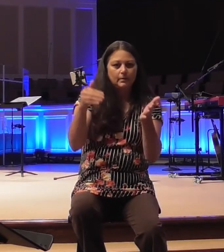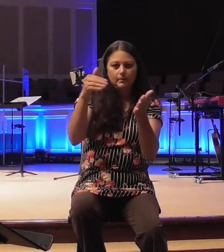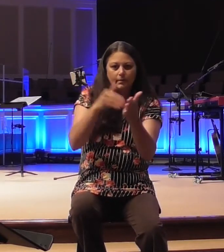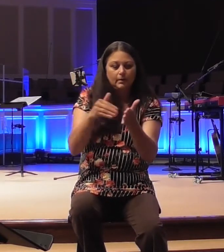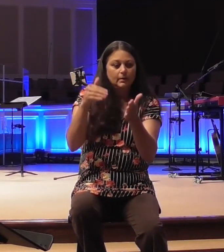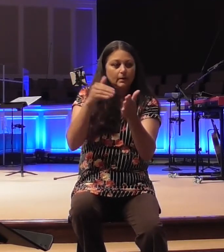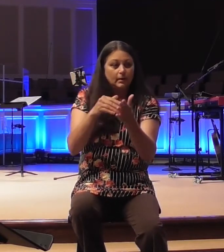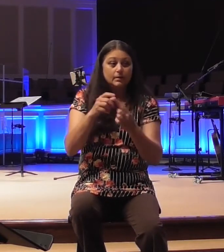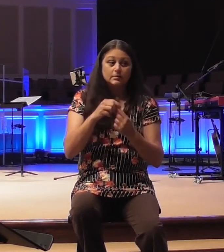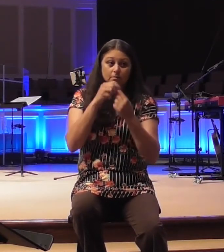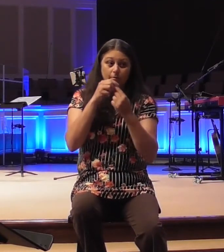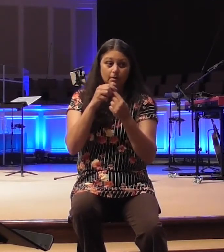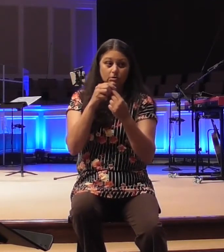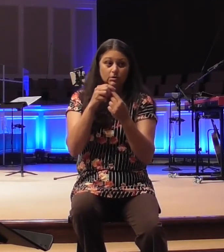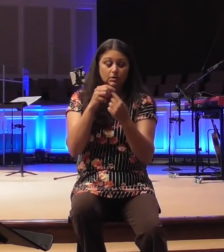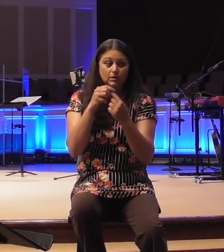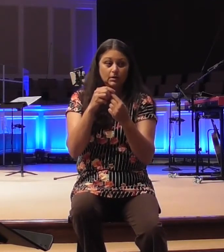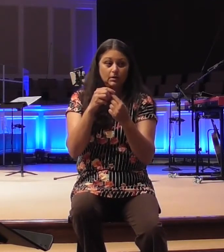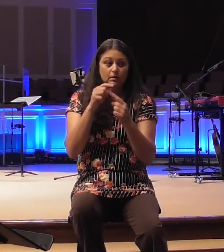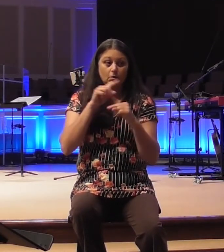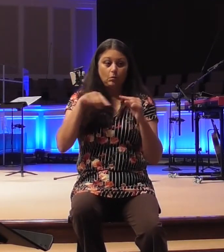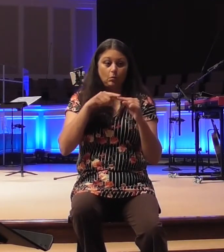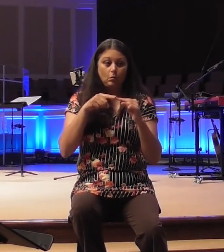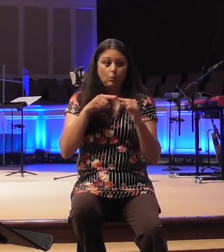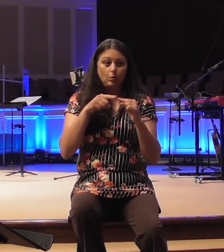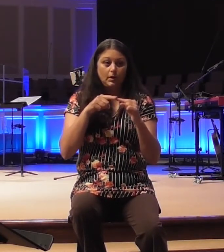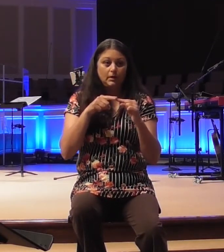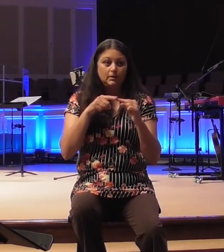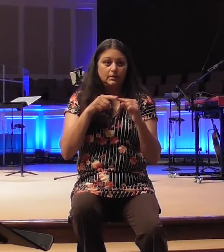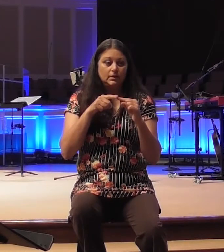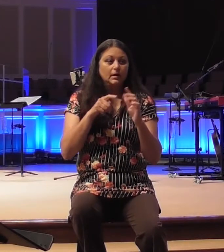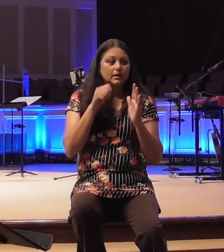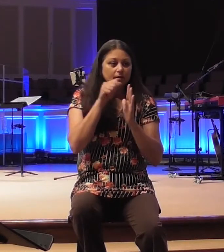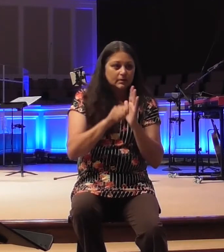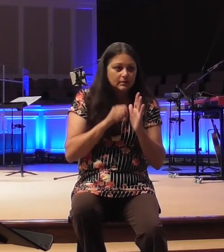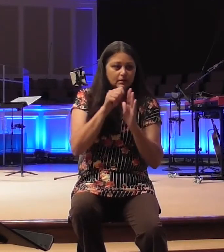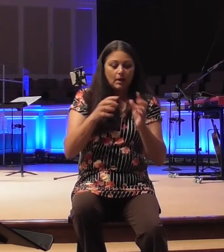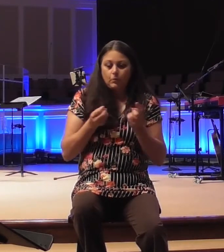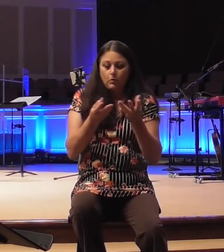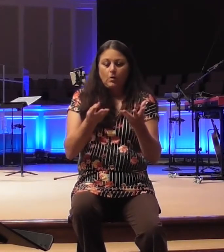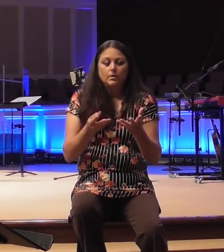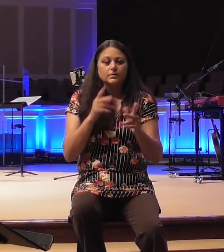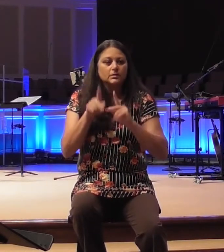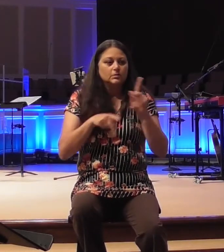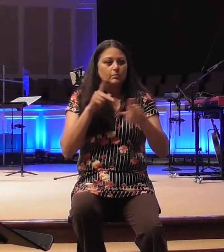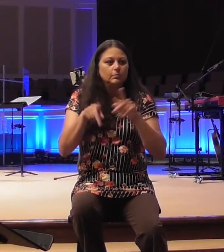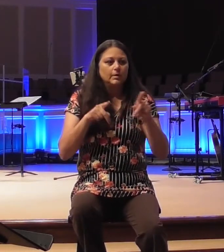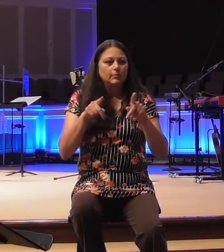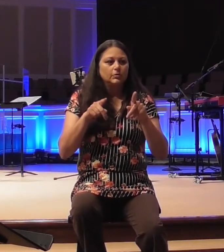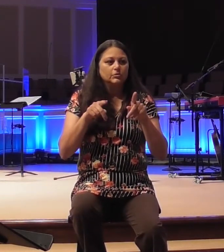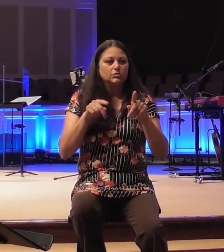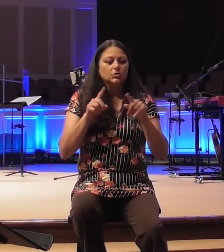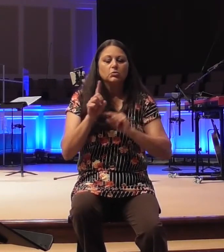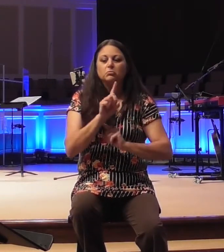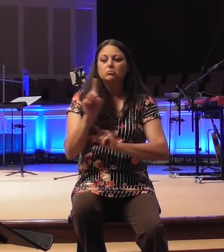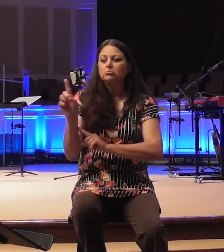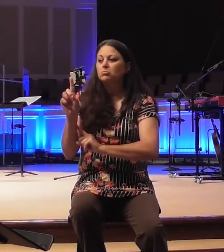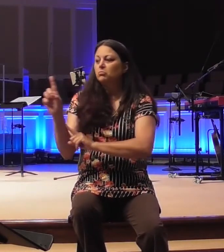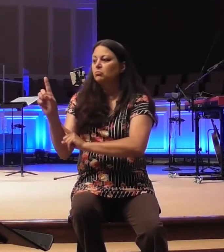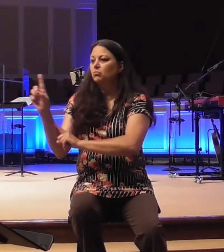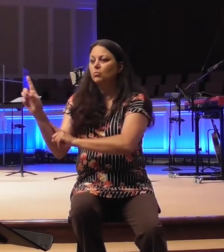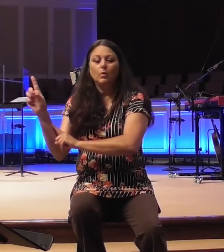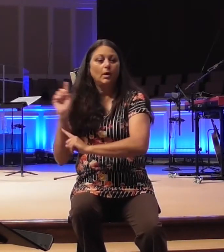times where we've lost our way and need to be restored. And so we find